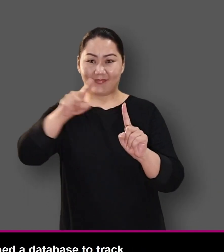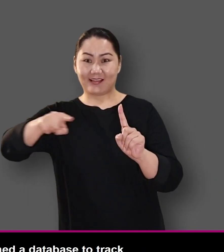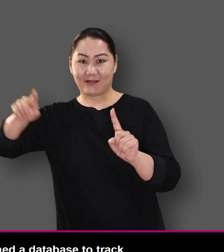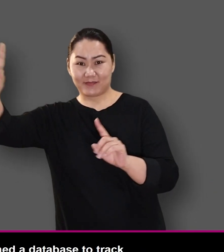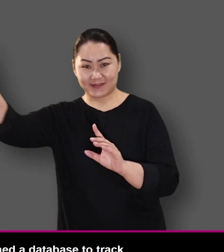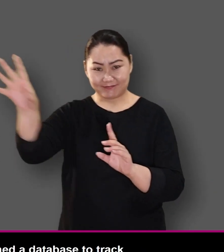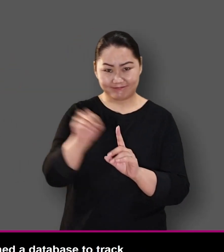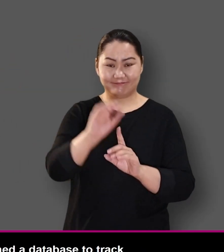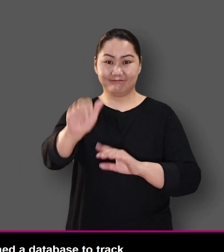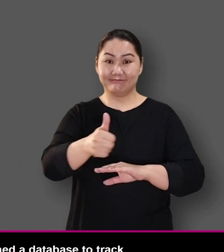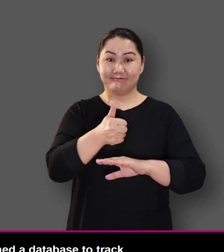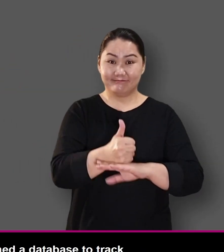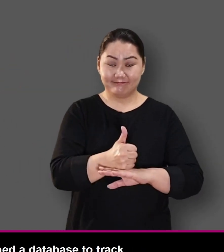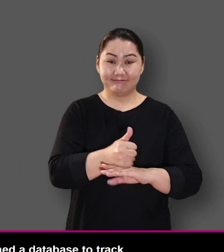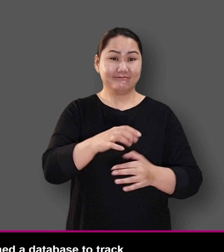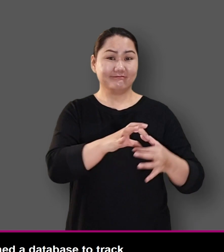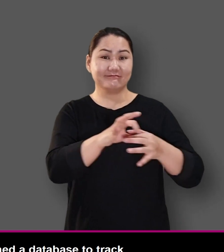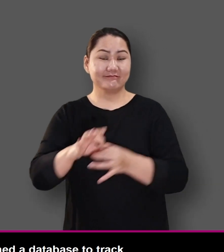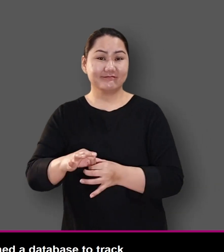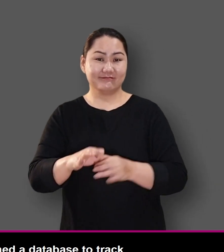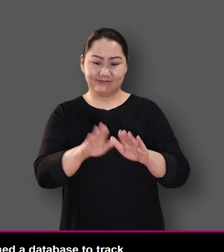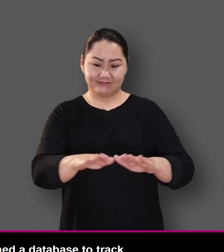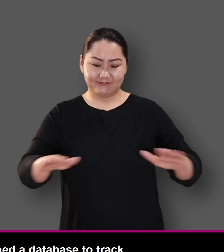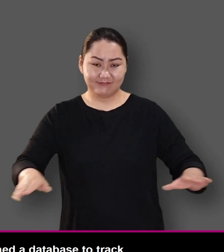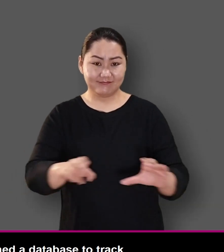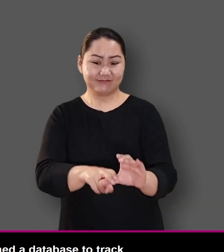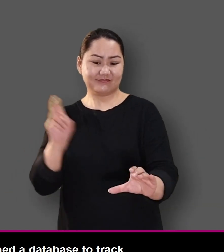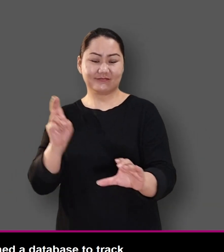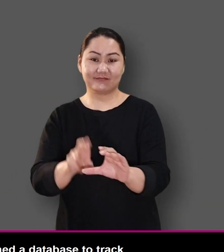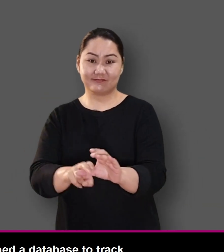and has established a database to track